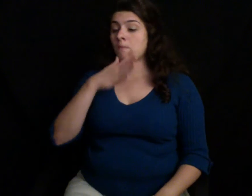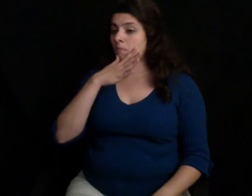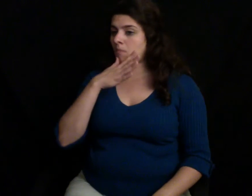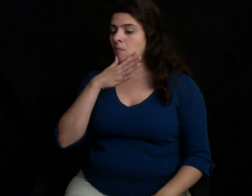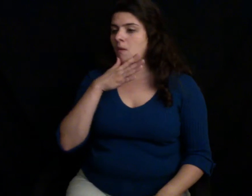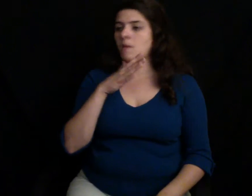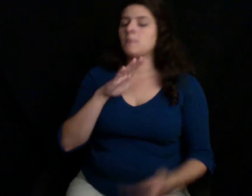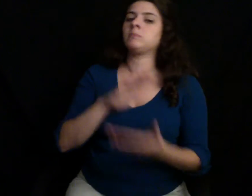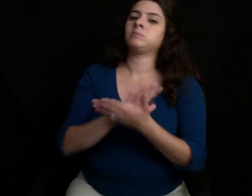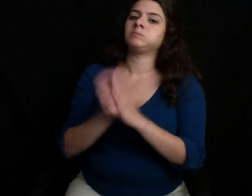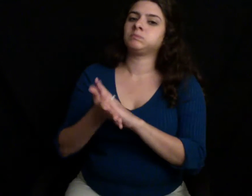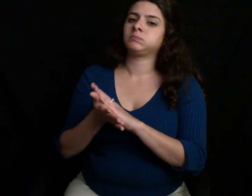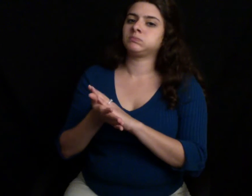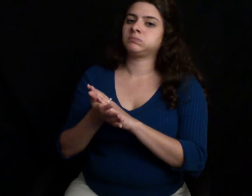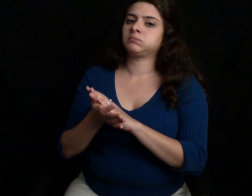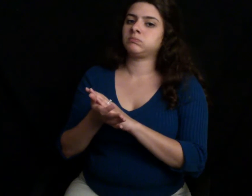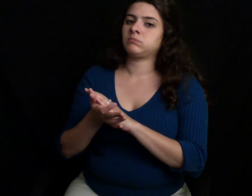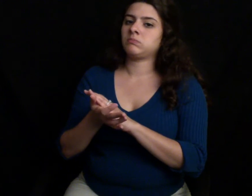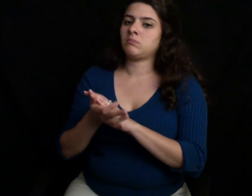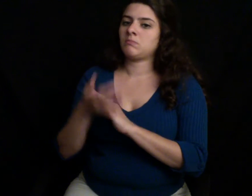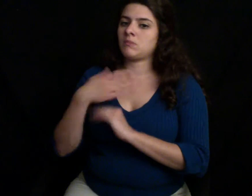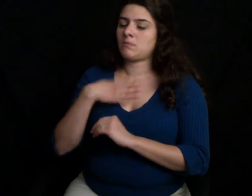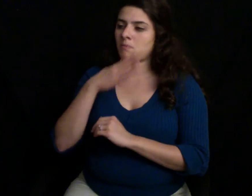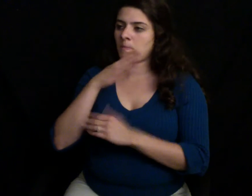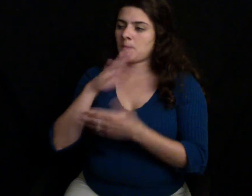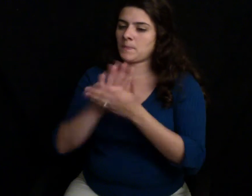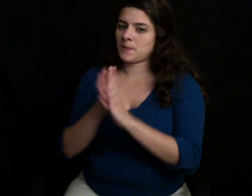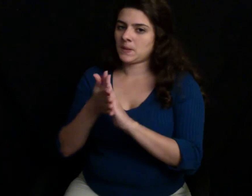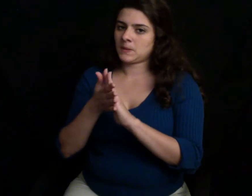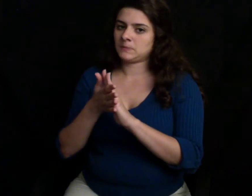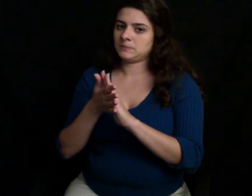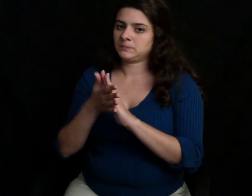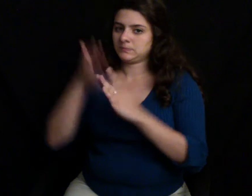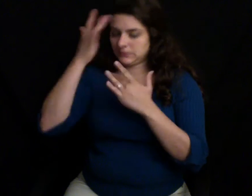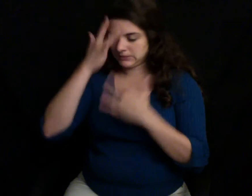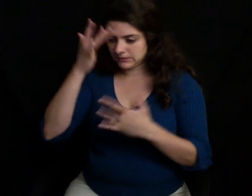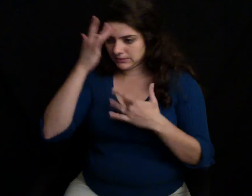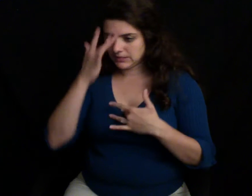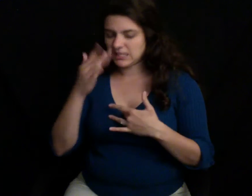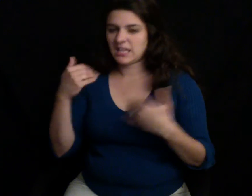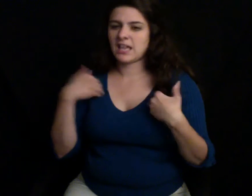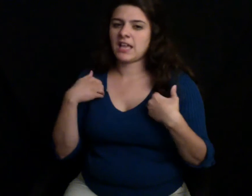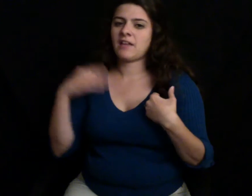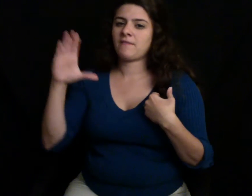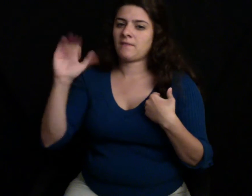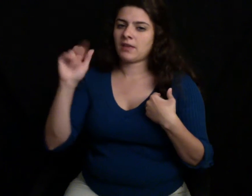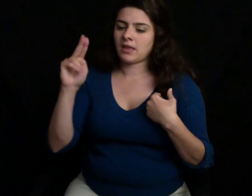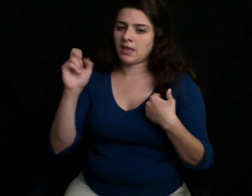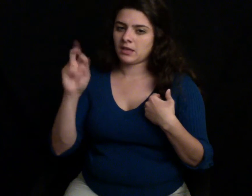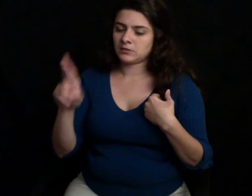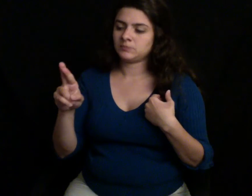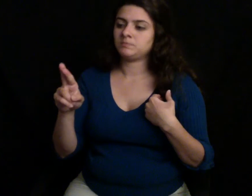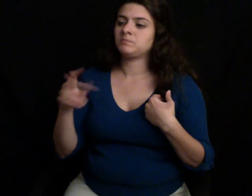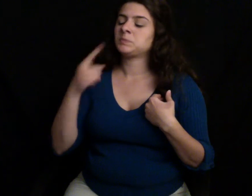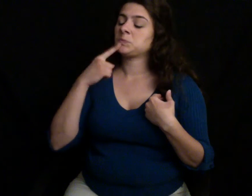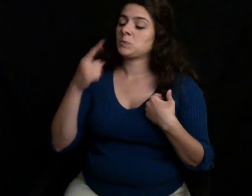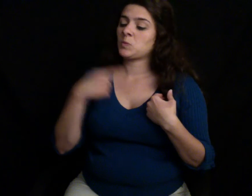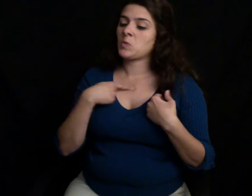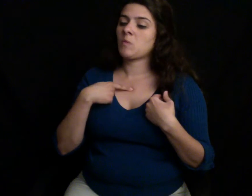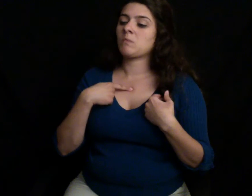grind in you. When she was sick with cancer, when she wrote everything, she put it in my name. She said, whoever has to make these decisions on my life or my death,